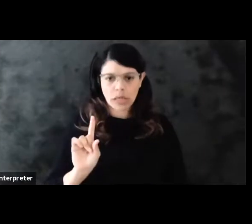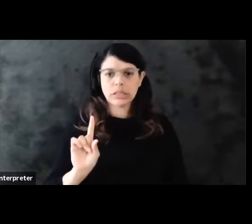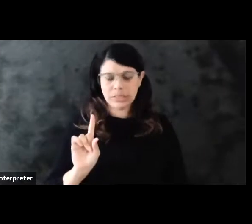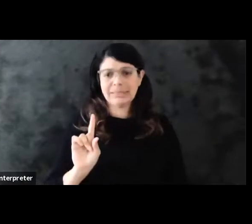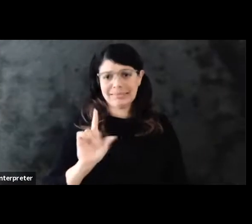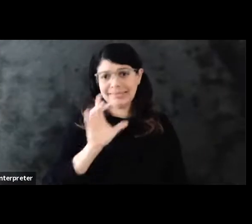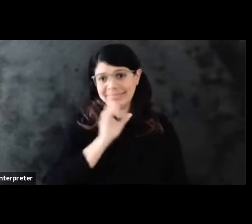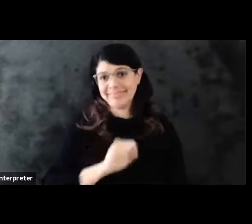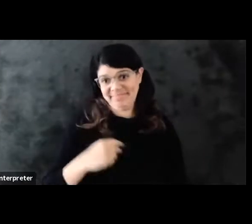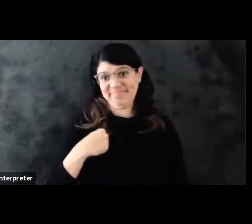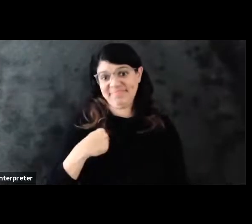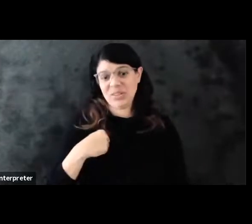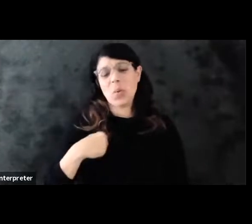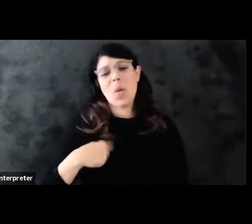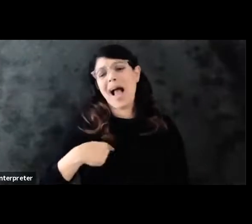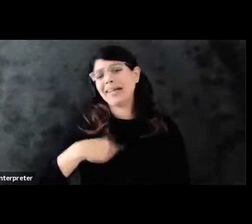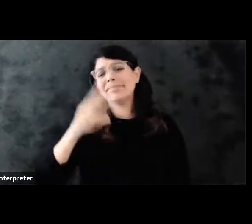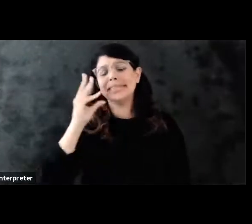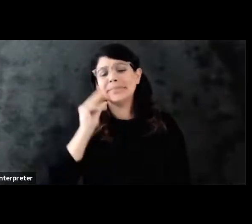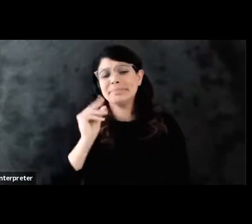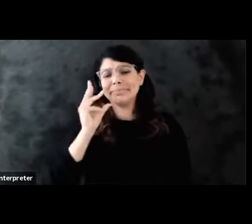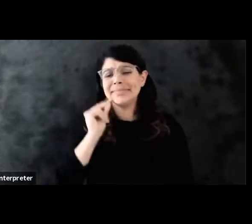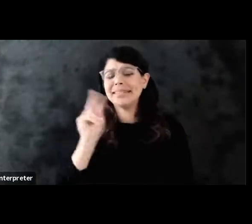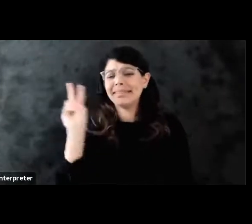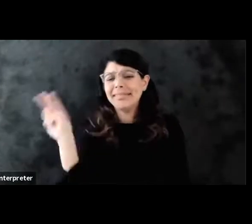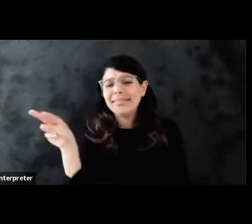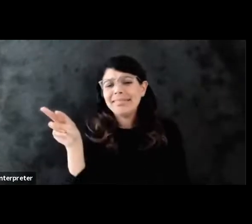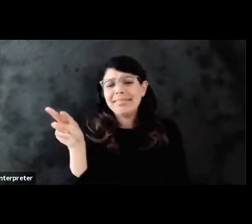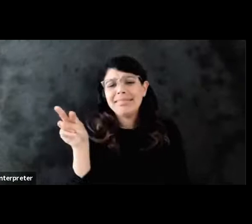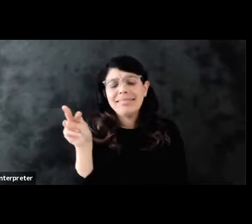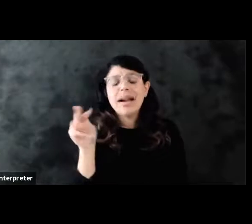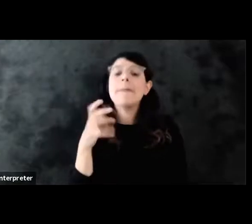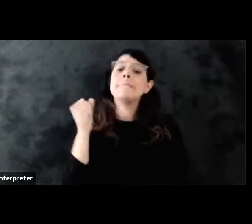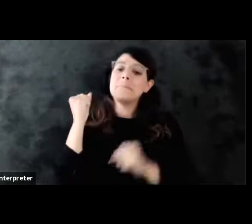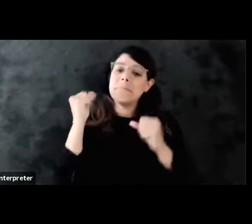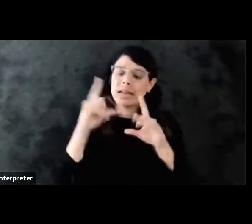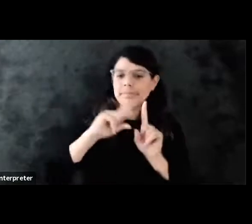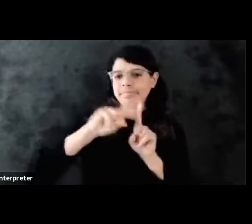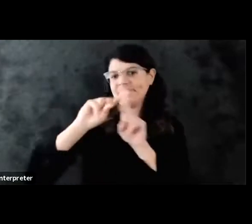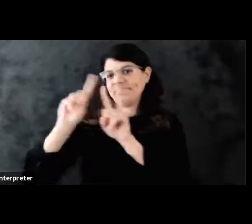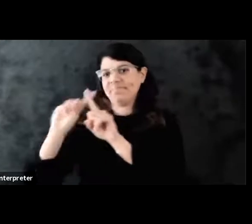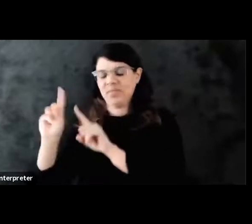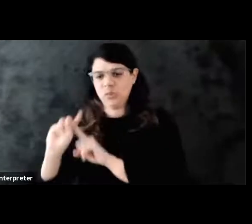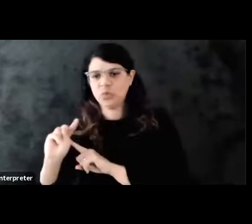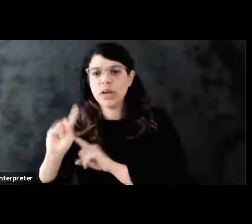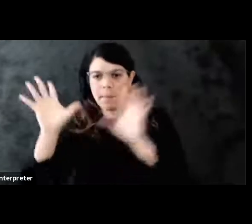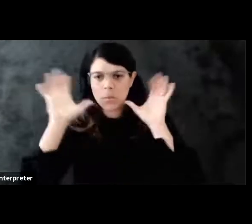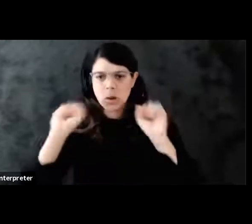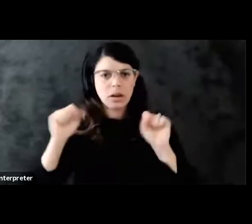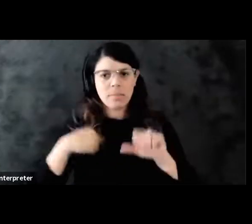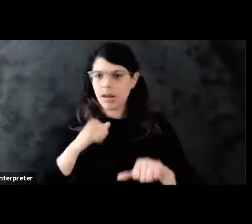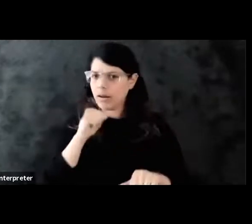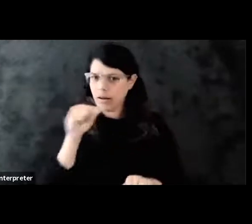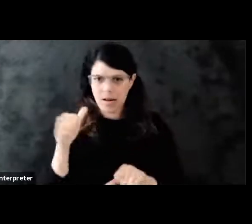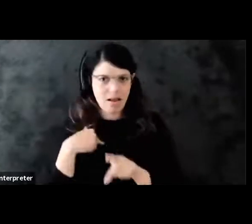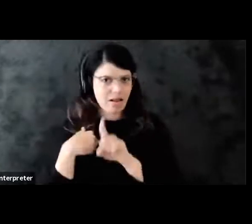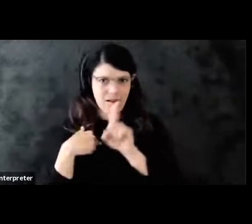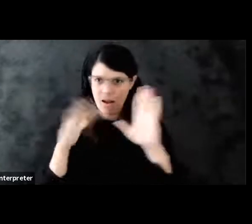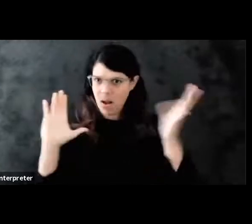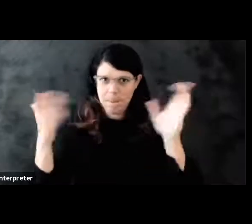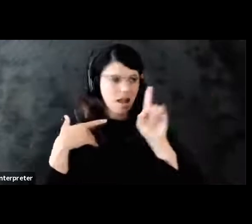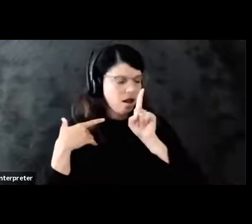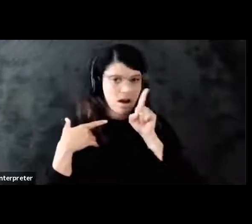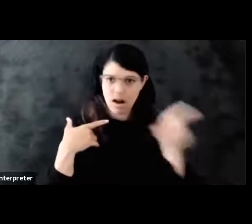mostly, but not as vulgarly racist and white supremacist and sexist as Trump.